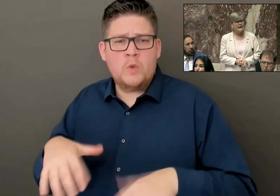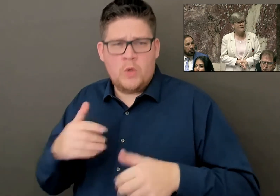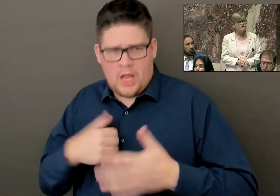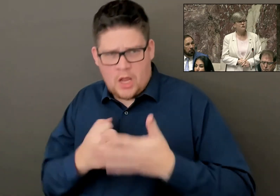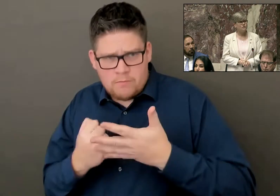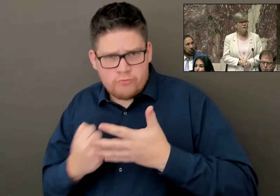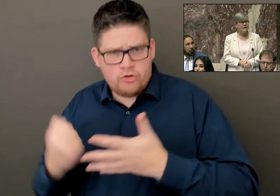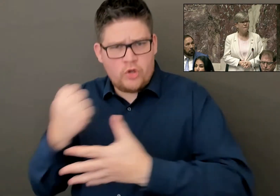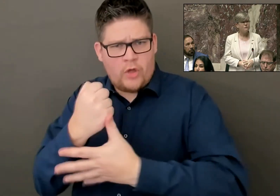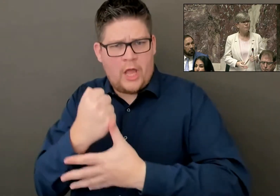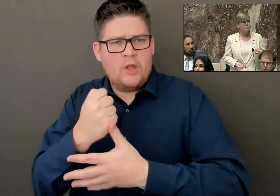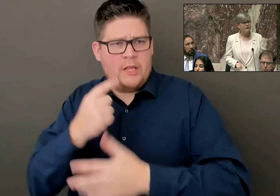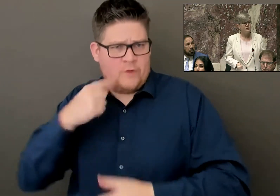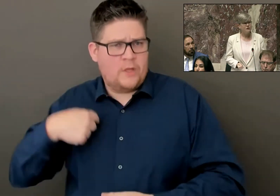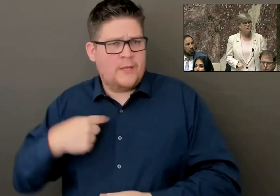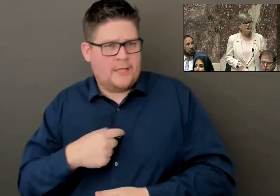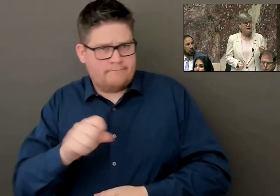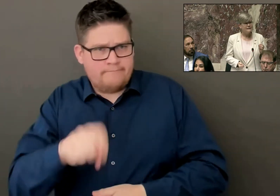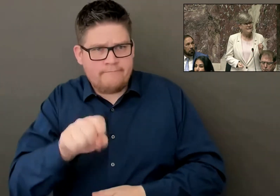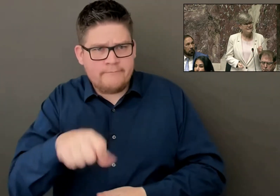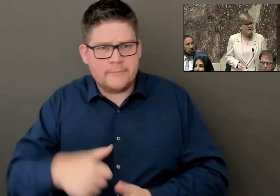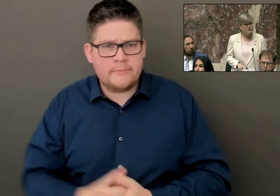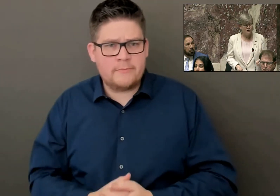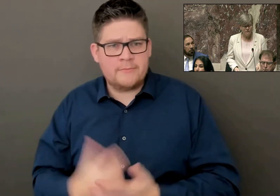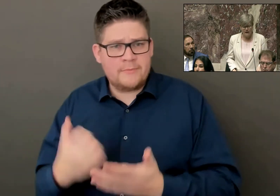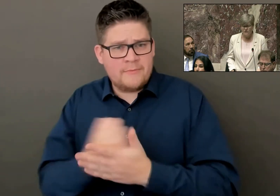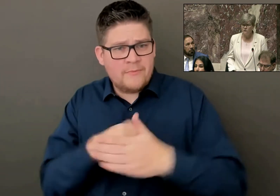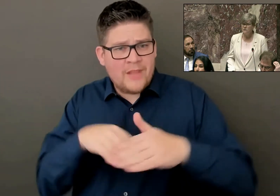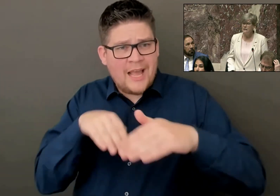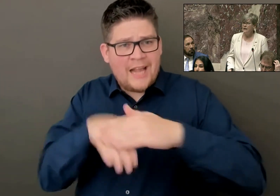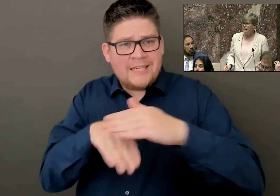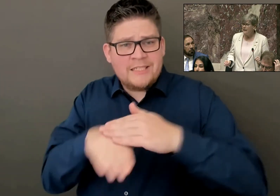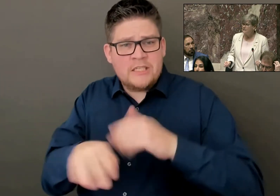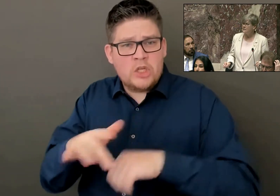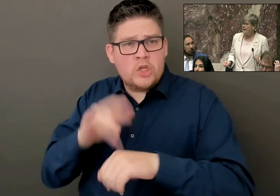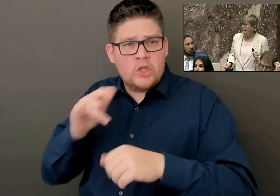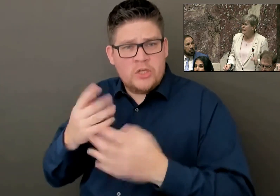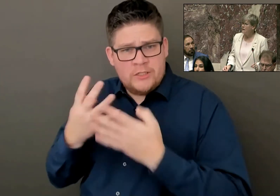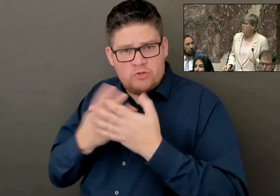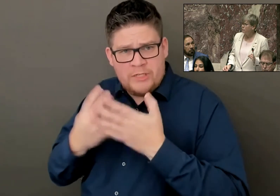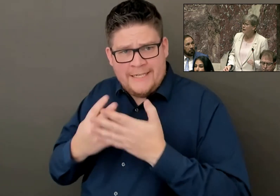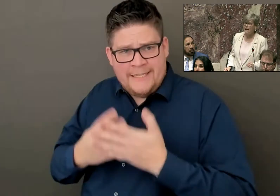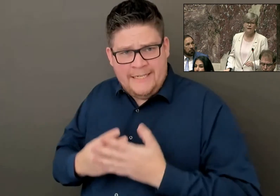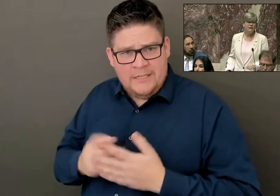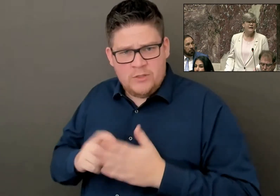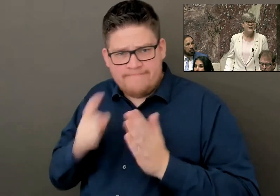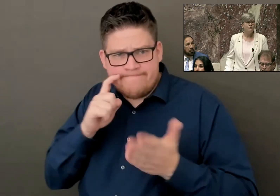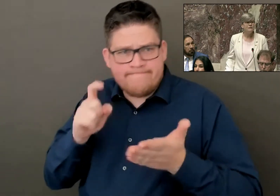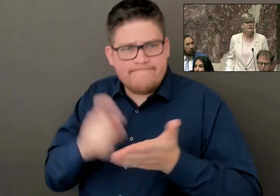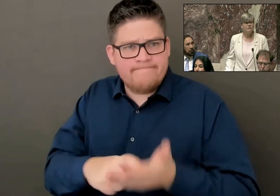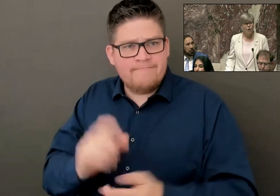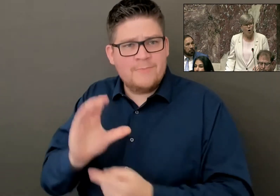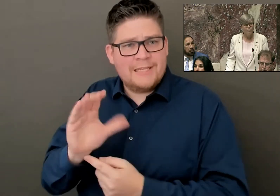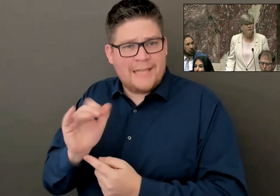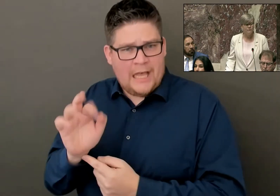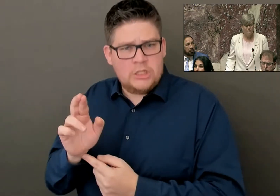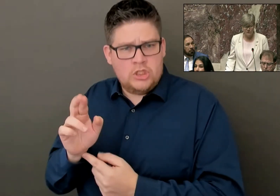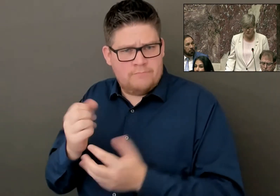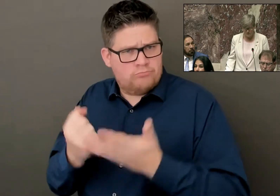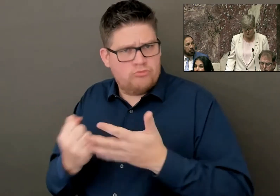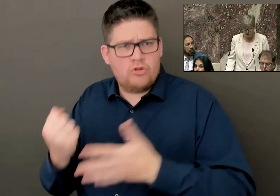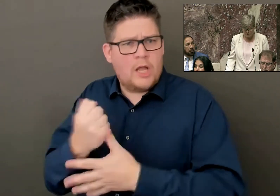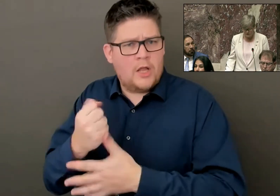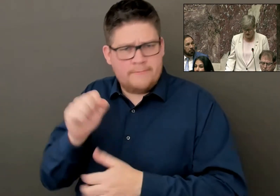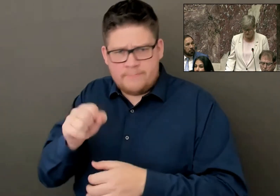early cancer screening for the prevention and detection of cancers is a key plank in helping to keep all people in